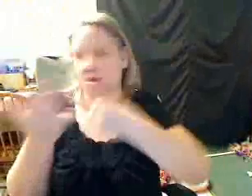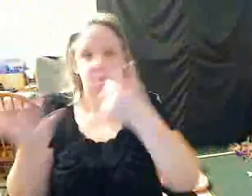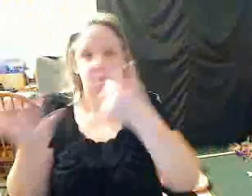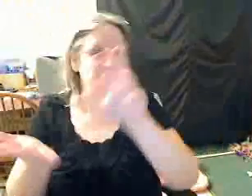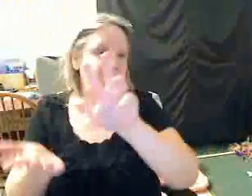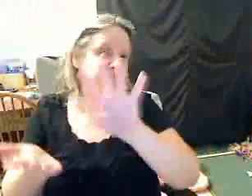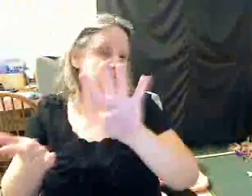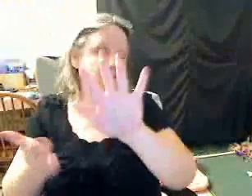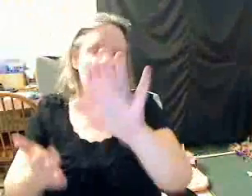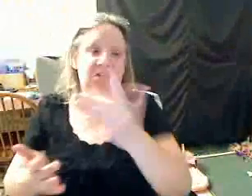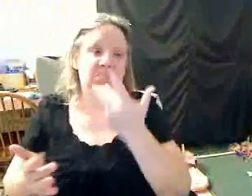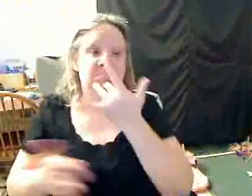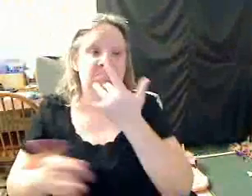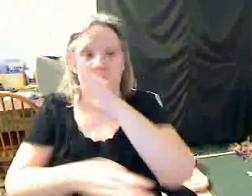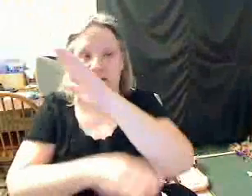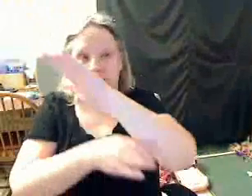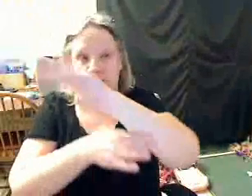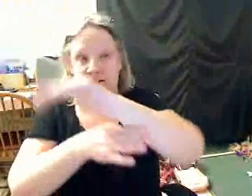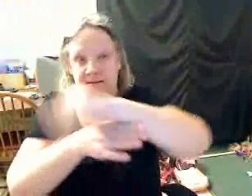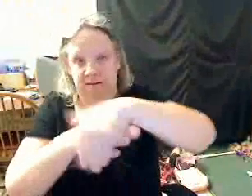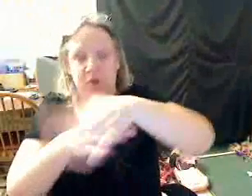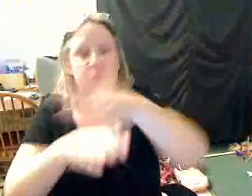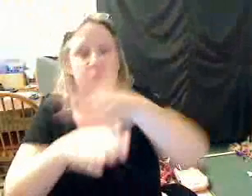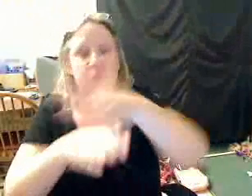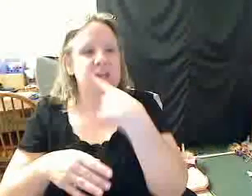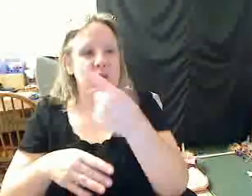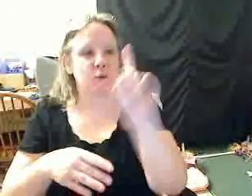Since I remember looking it up, like I really don't ...